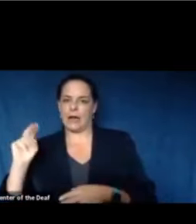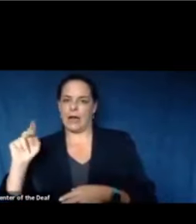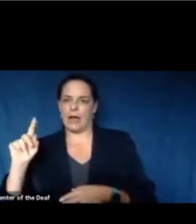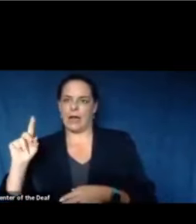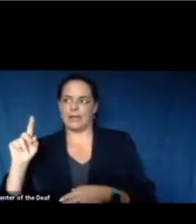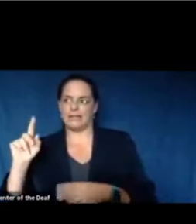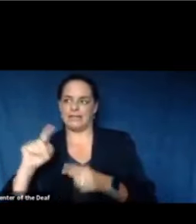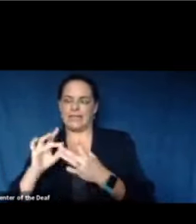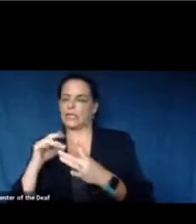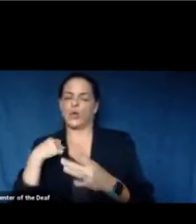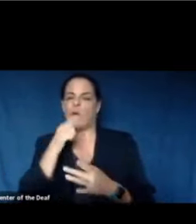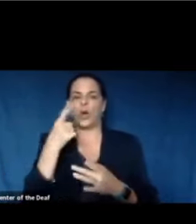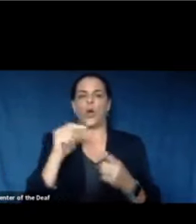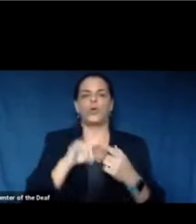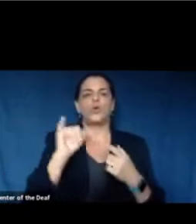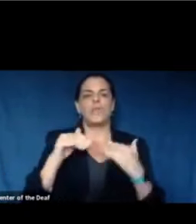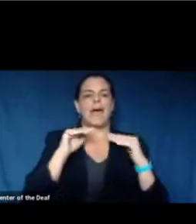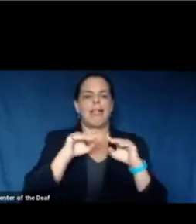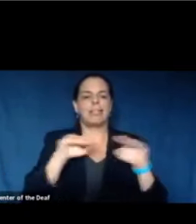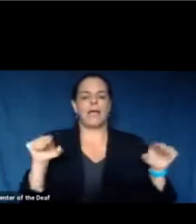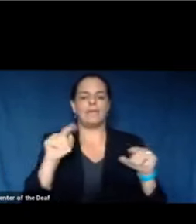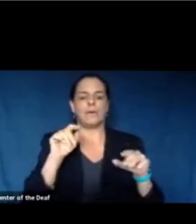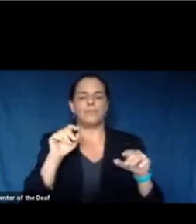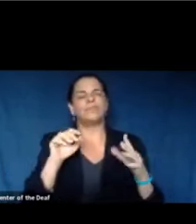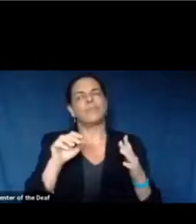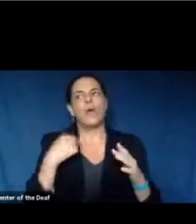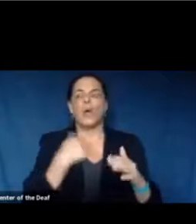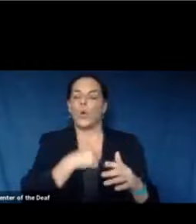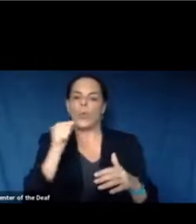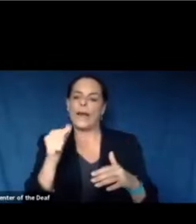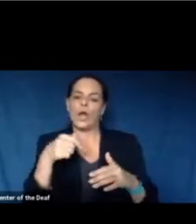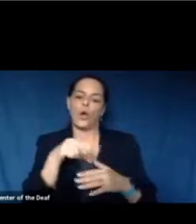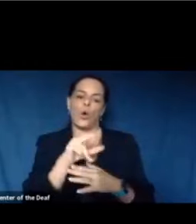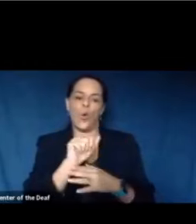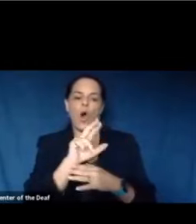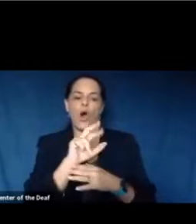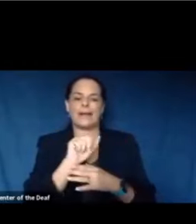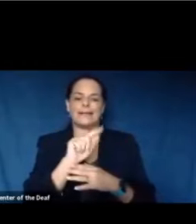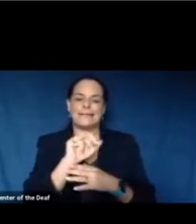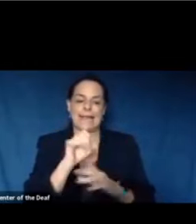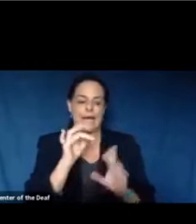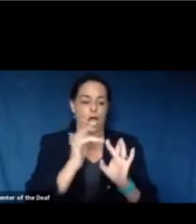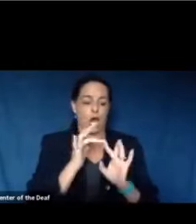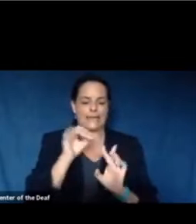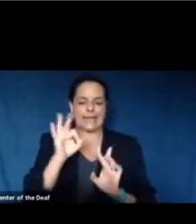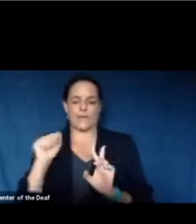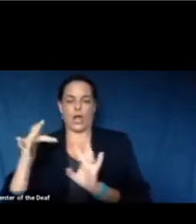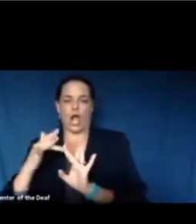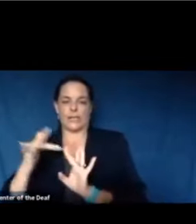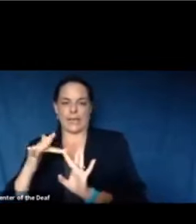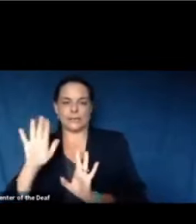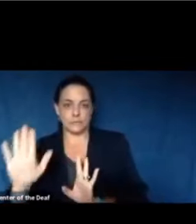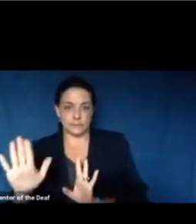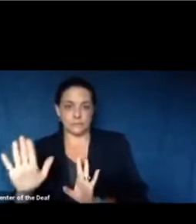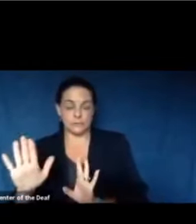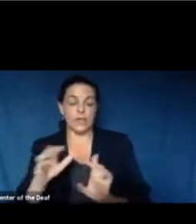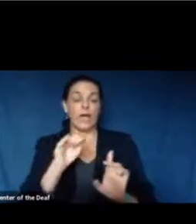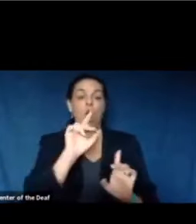level to continue to quarantine we don't quarantine contacts of contacts, essentially, is I think the question that you're